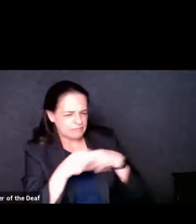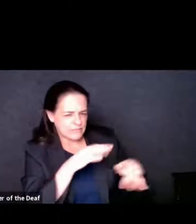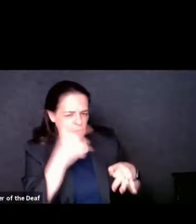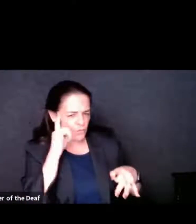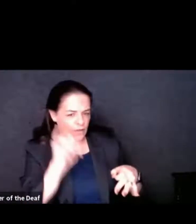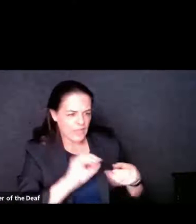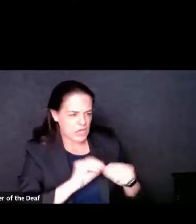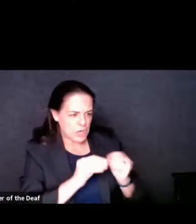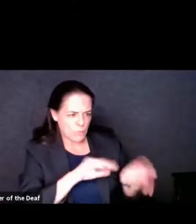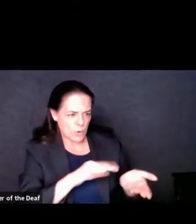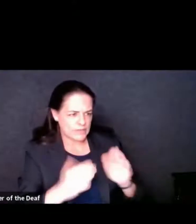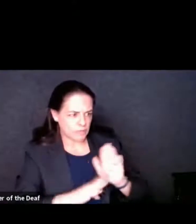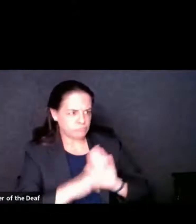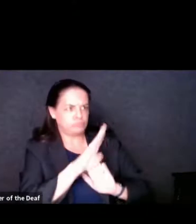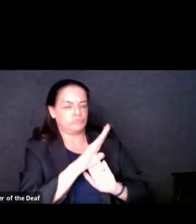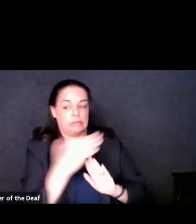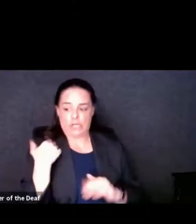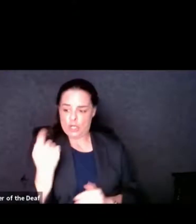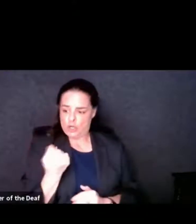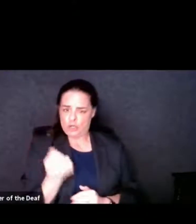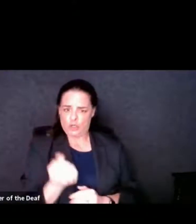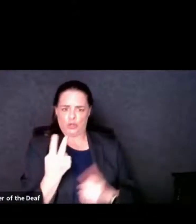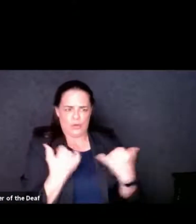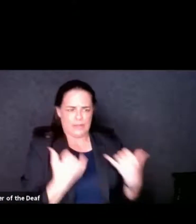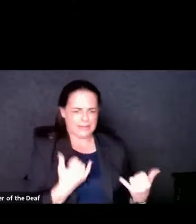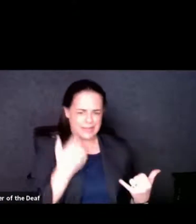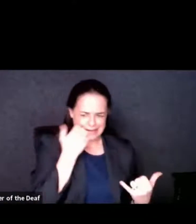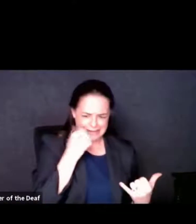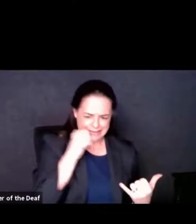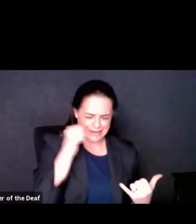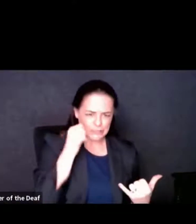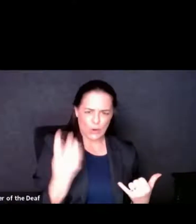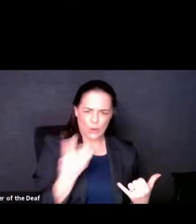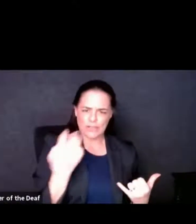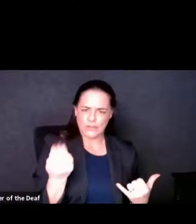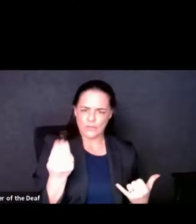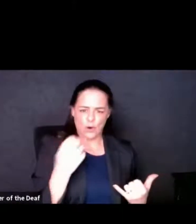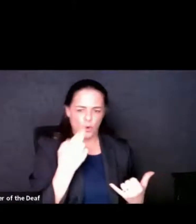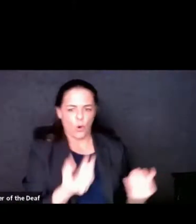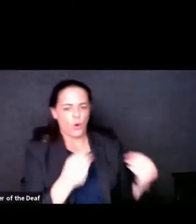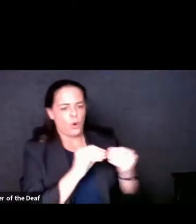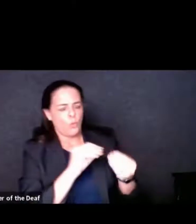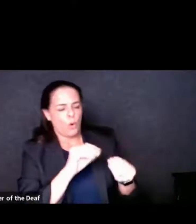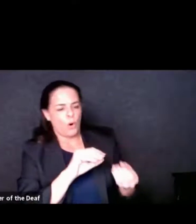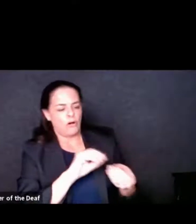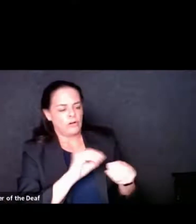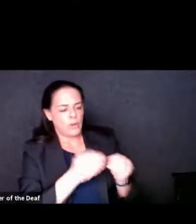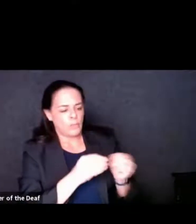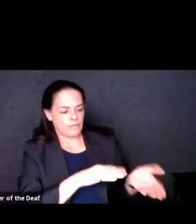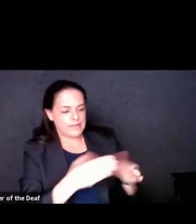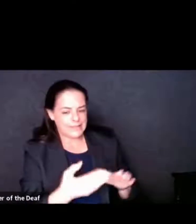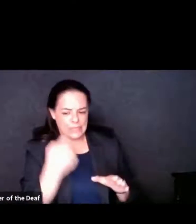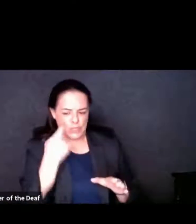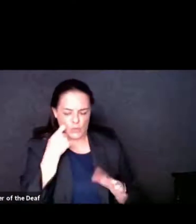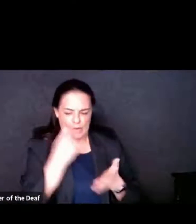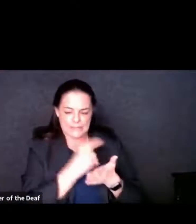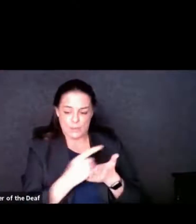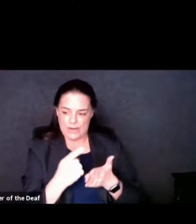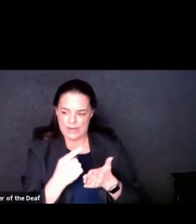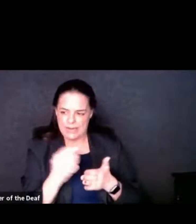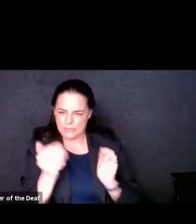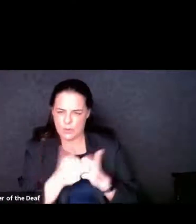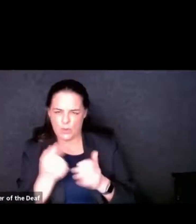going from 2 deaths on Tuesday to 14 on Wednesday, or for the increase in deaths from recent week to the week before? Yeah,